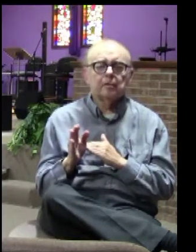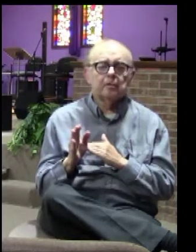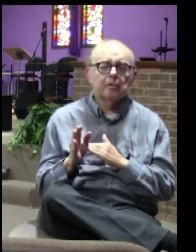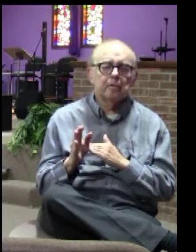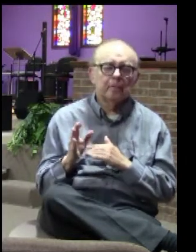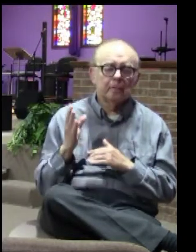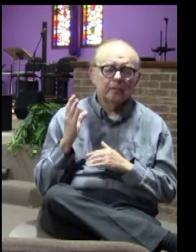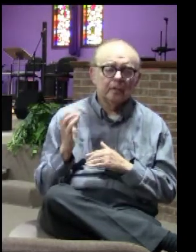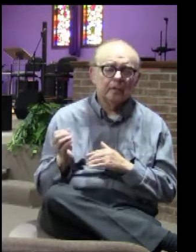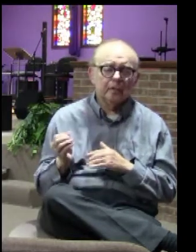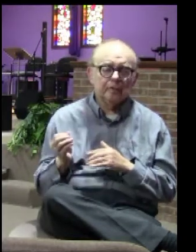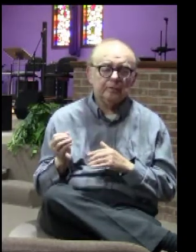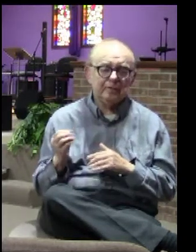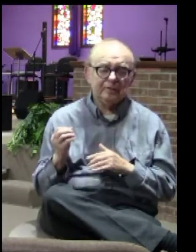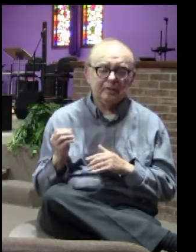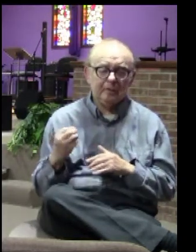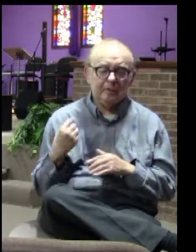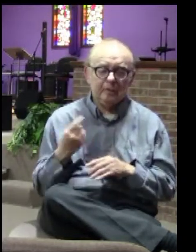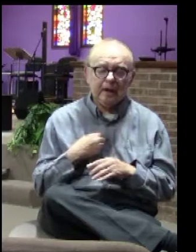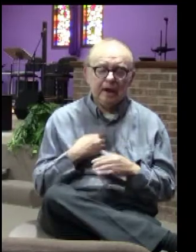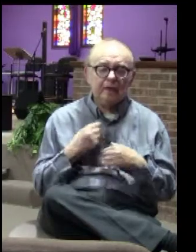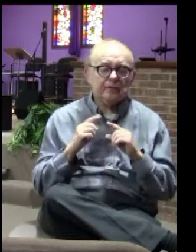Our experiences are different,